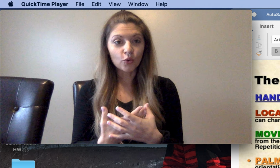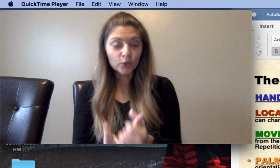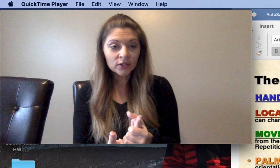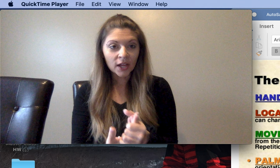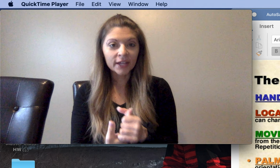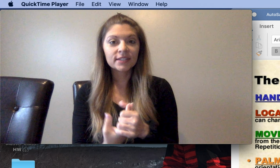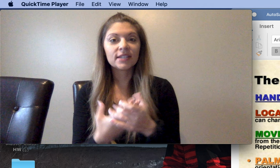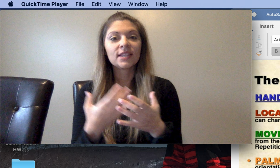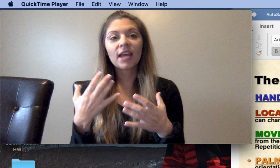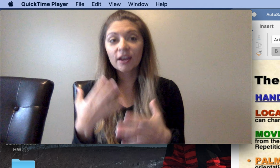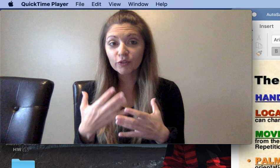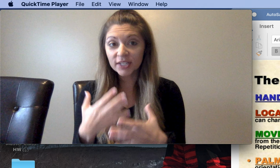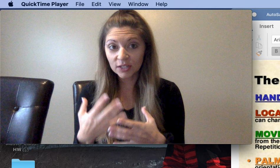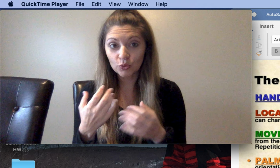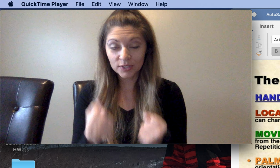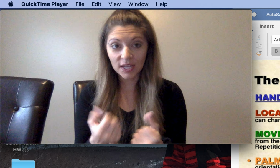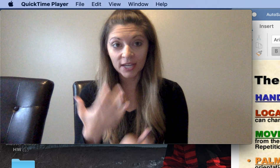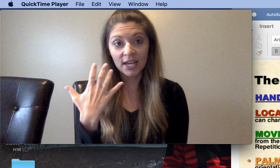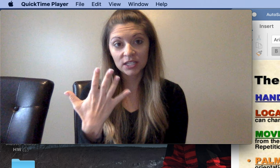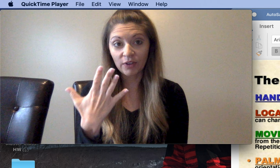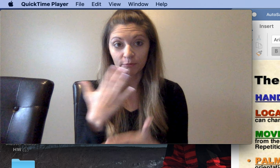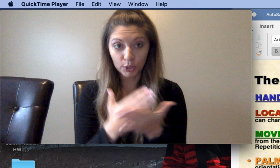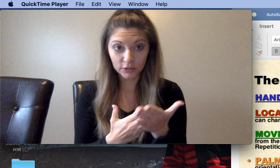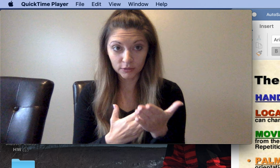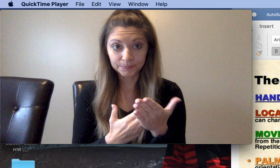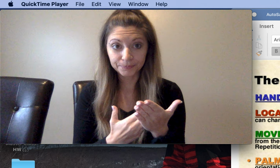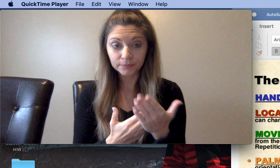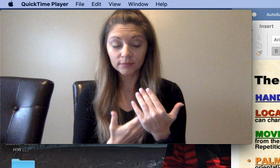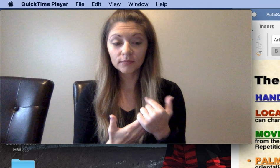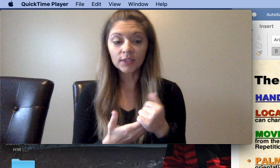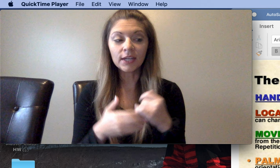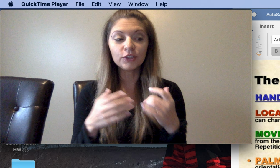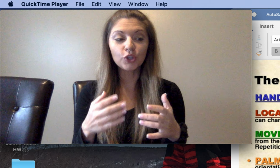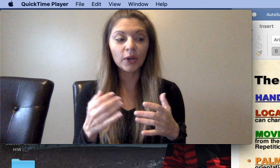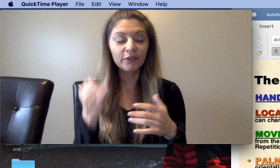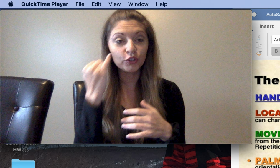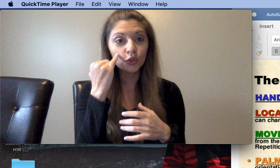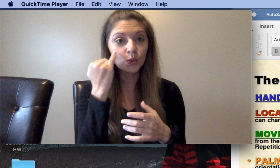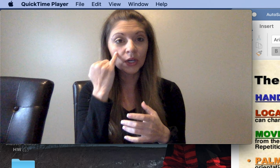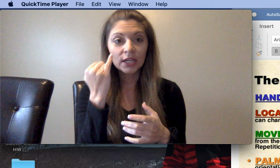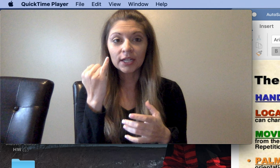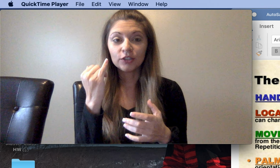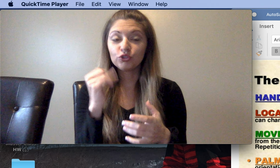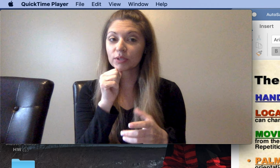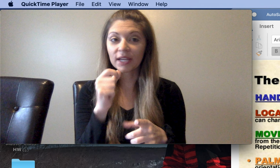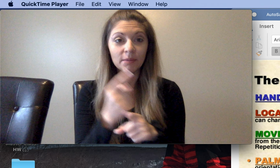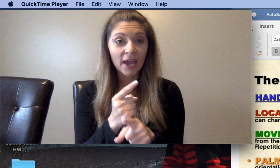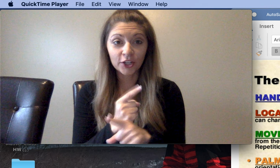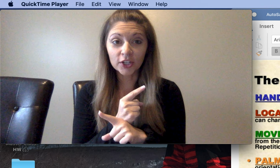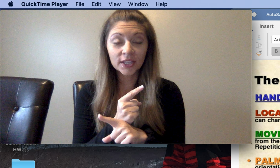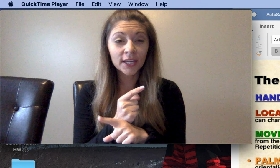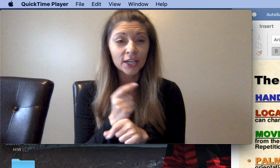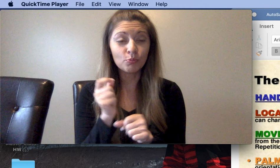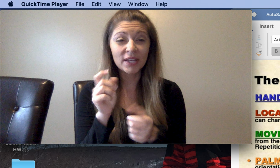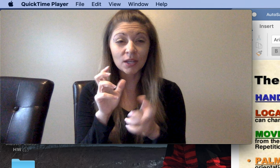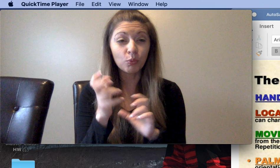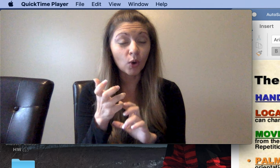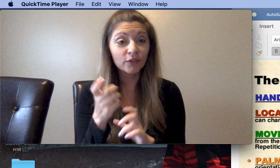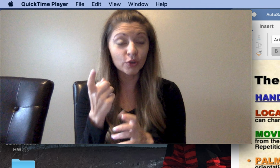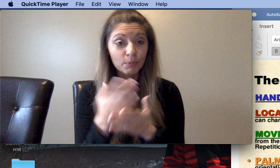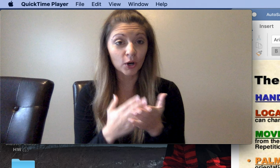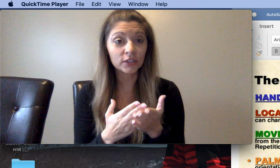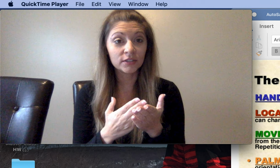you don't realize is that every single sign has 5 parts. And so if you don't sign them accurately and you mess